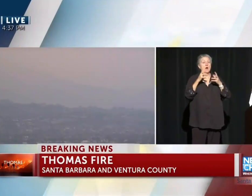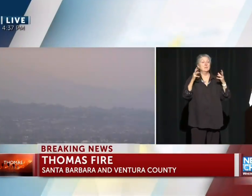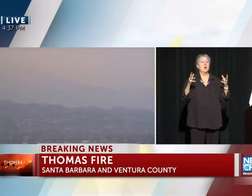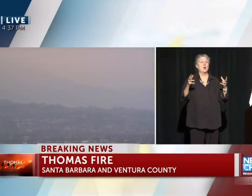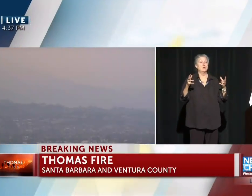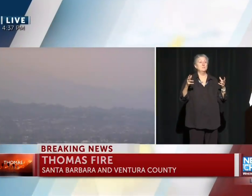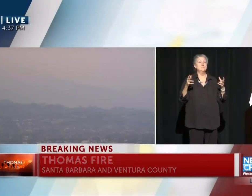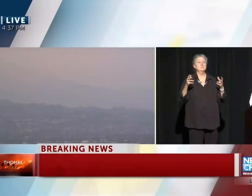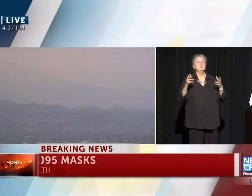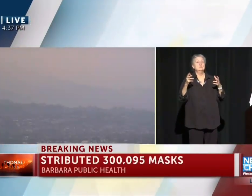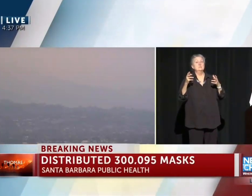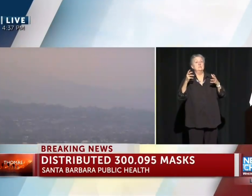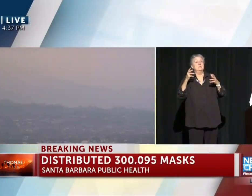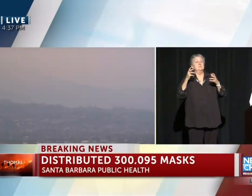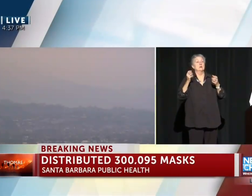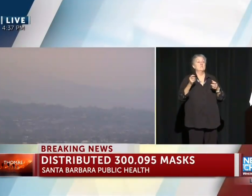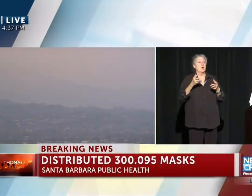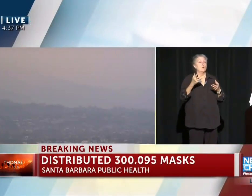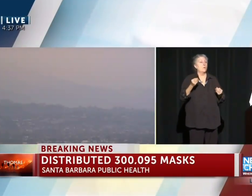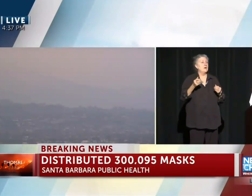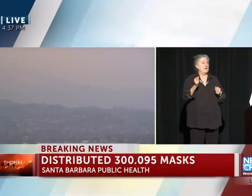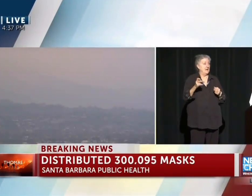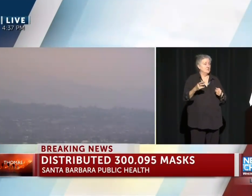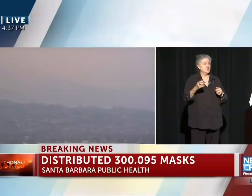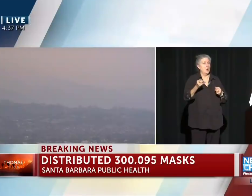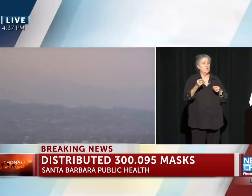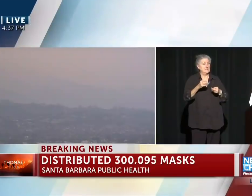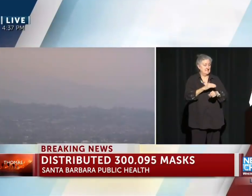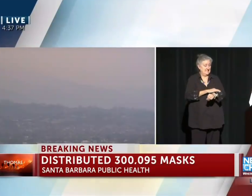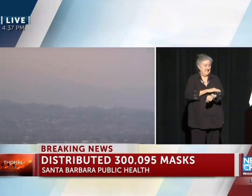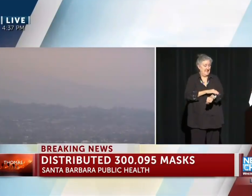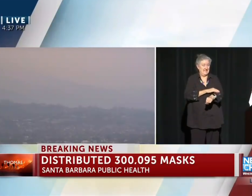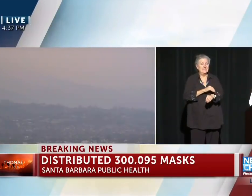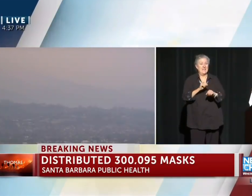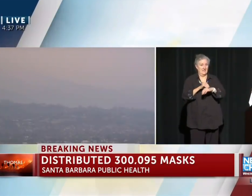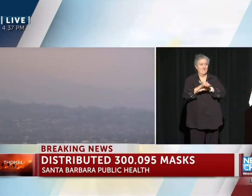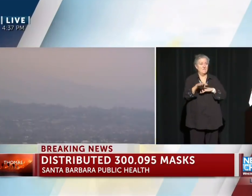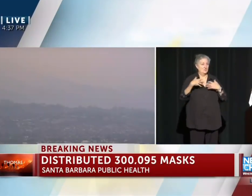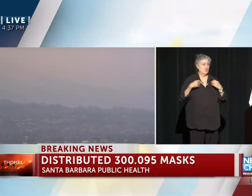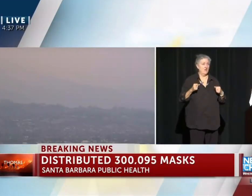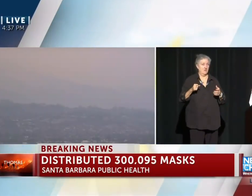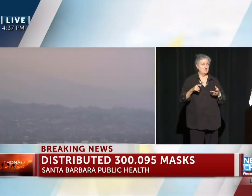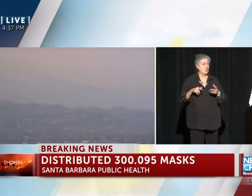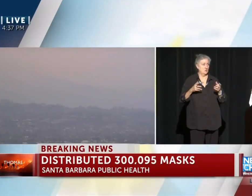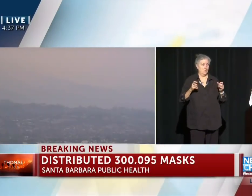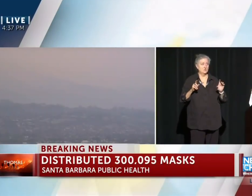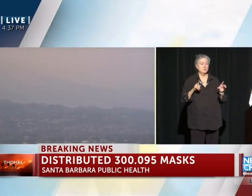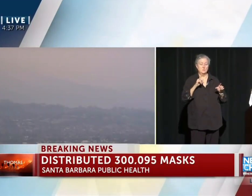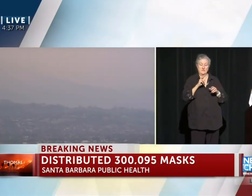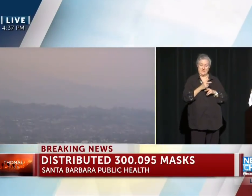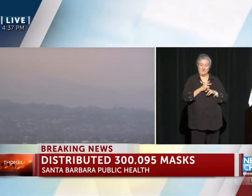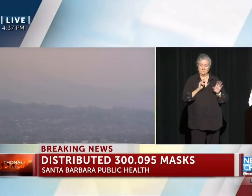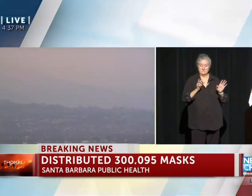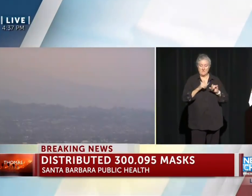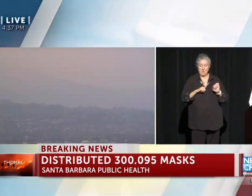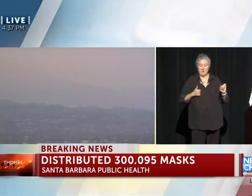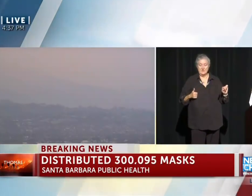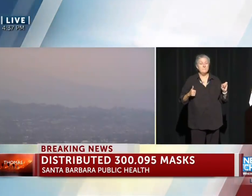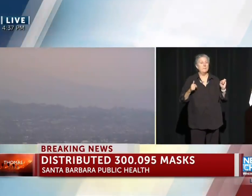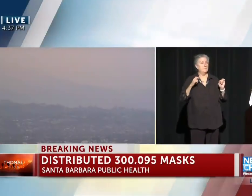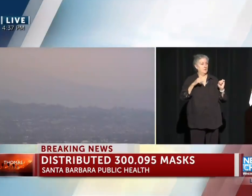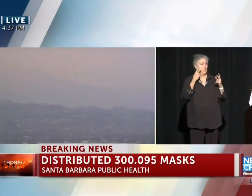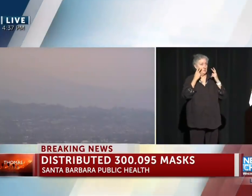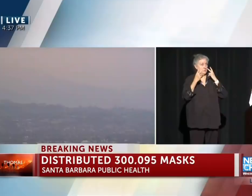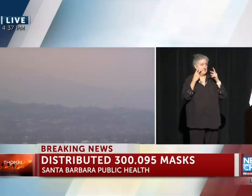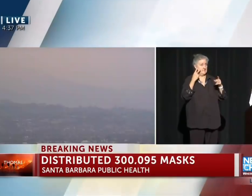of wet ash, if they get on your skin, can have a health effect. So you want to avoid that. But when